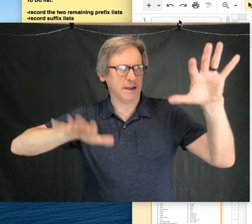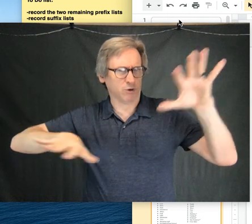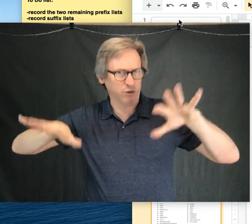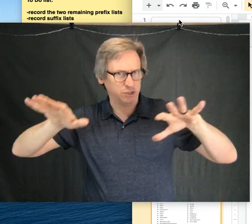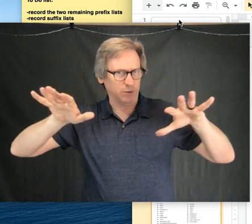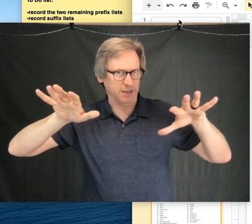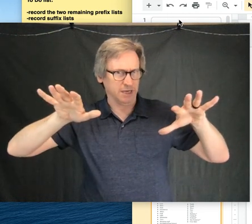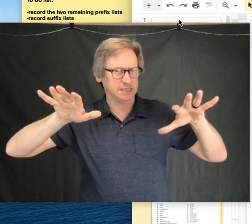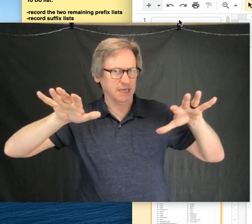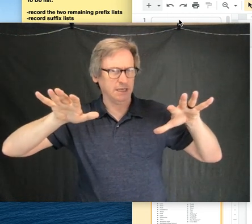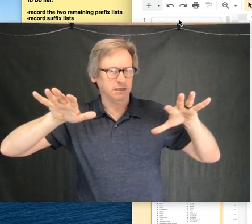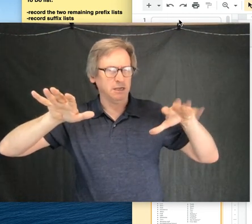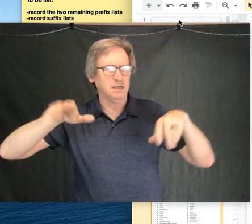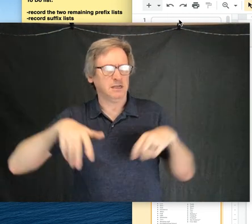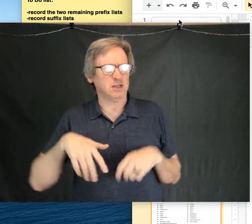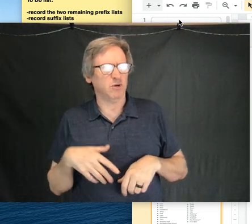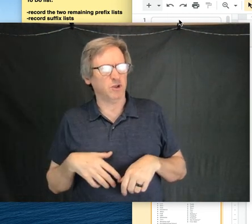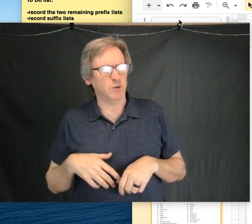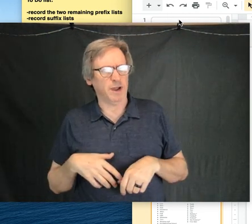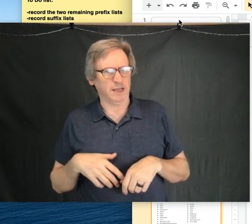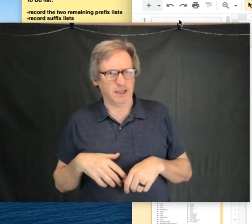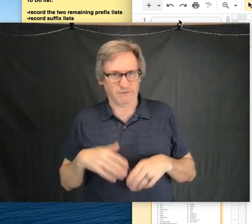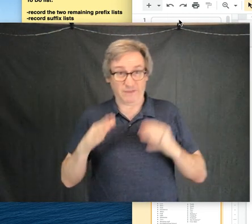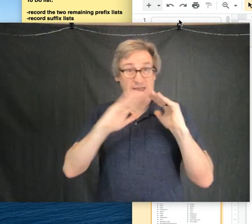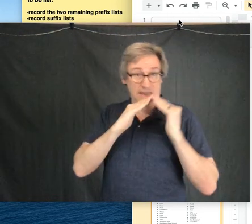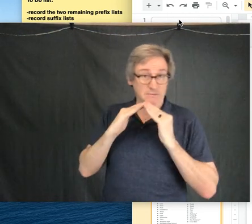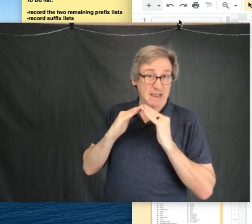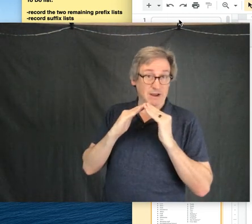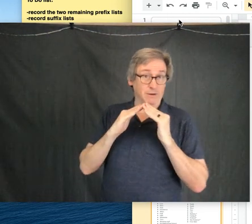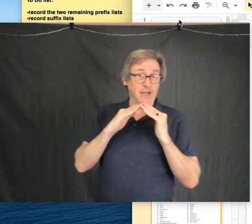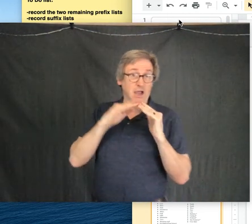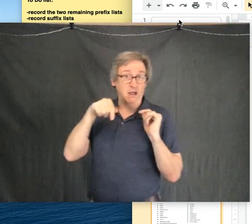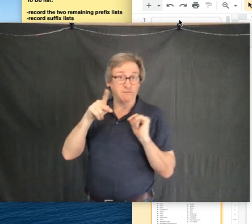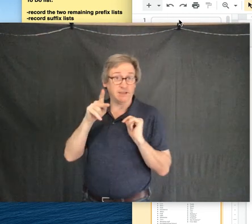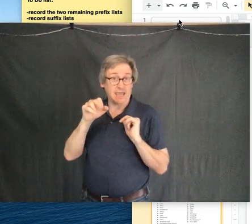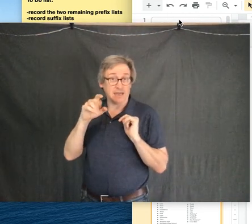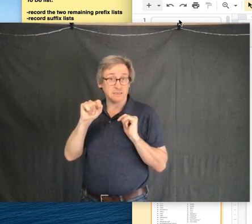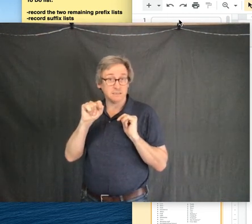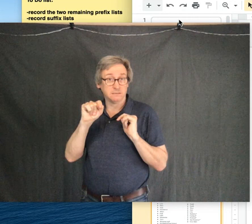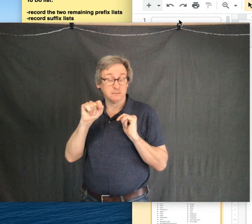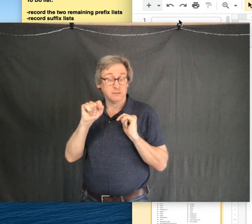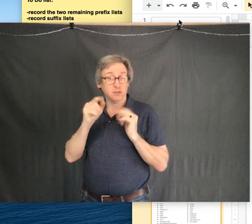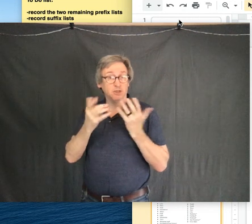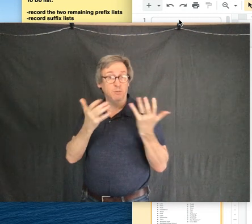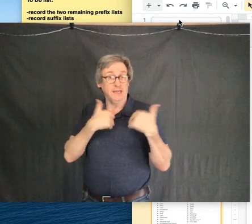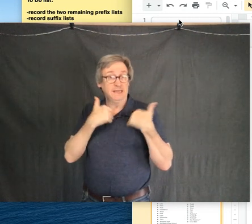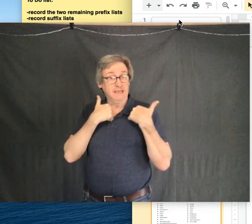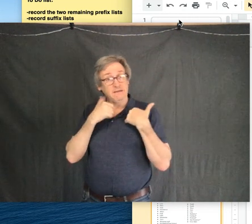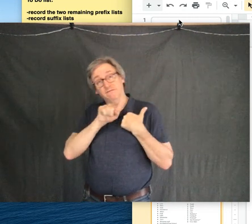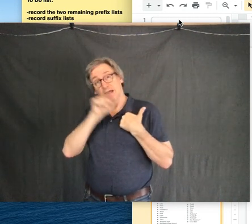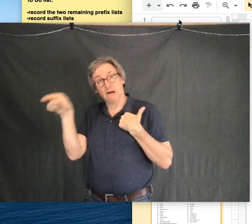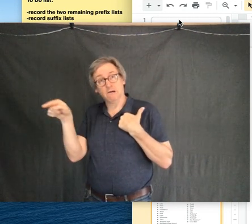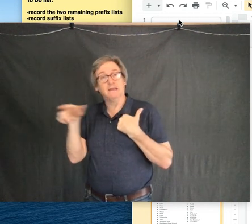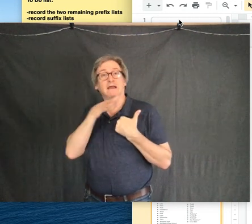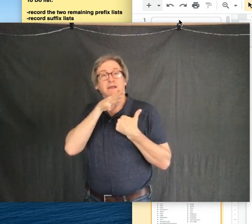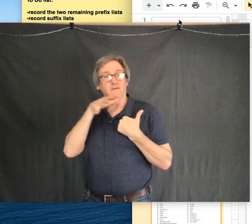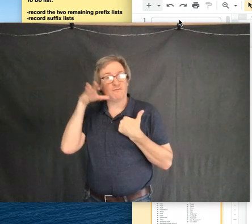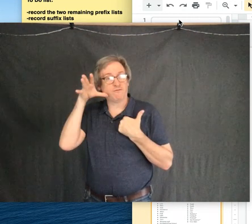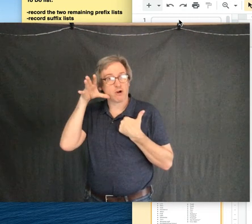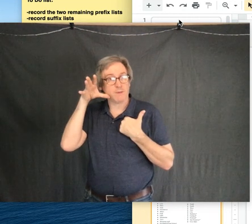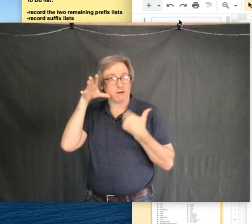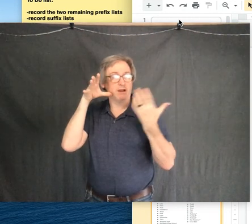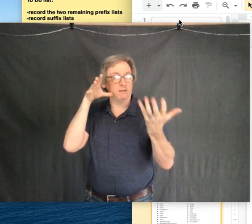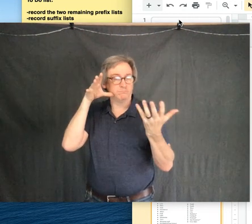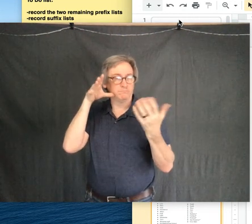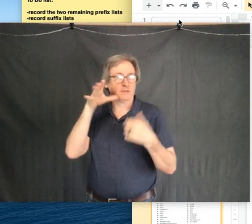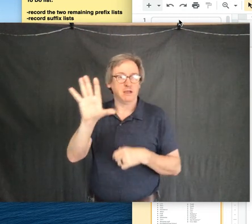about neighborhoods within a city. So you might live in the downtown area of Kent. You might live out in a